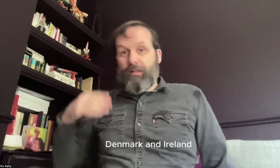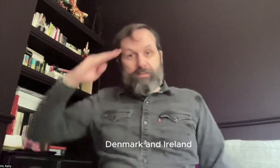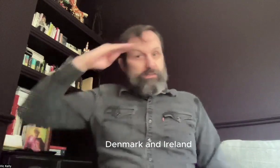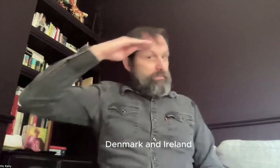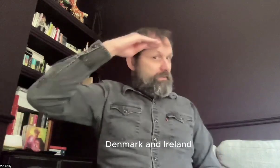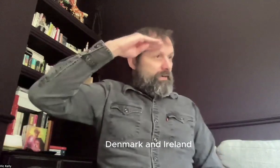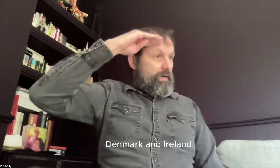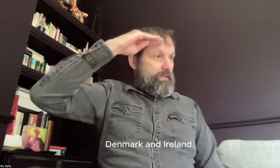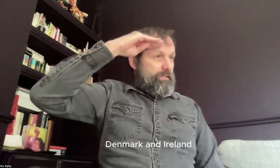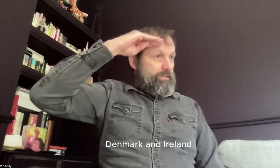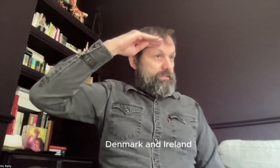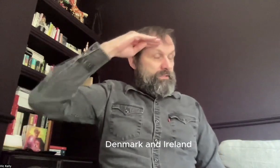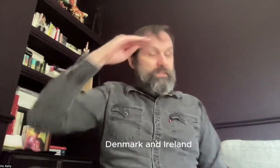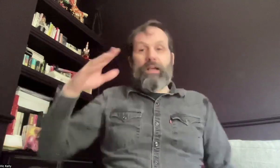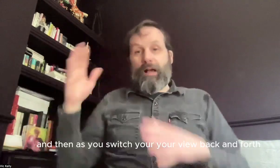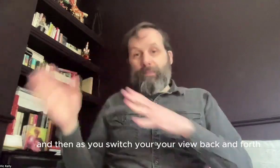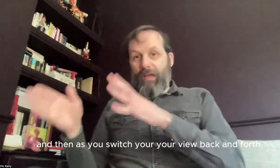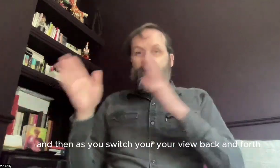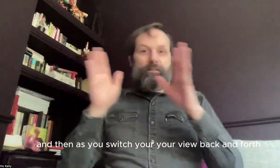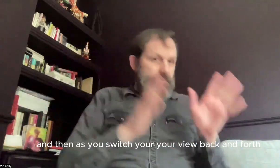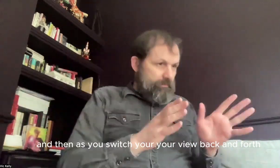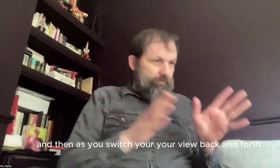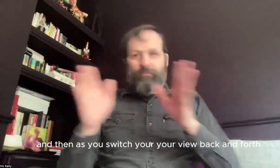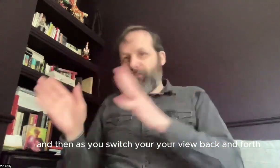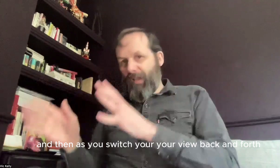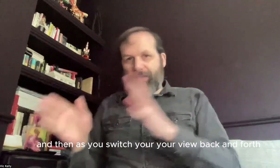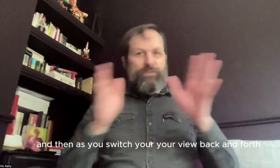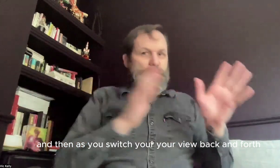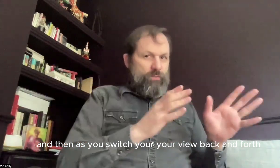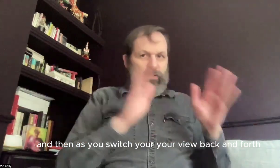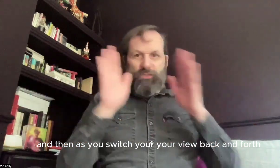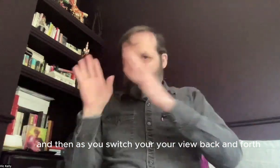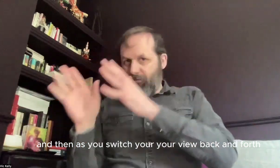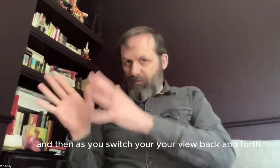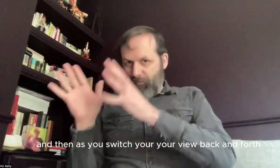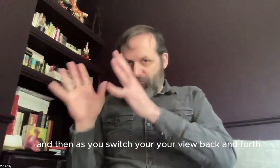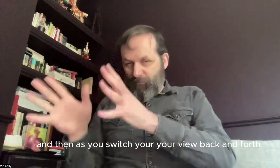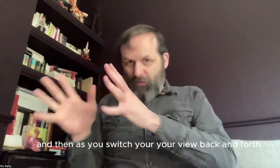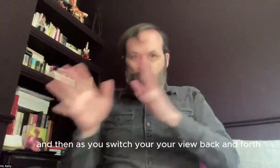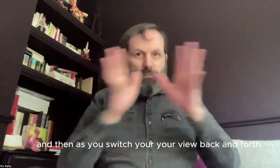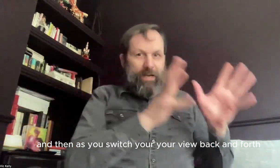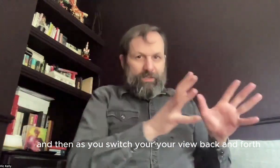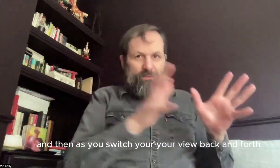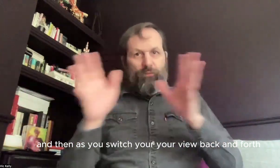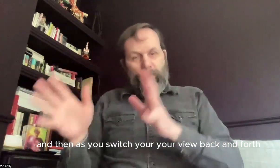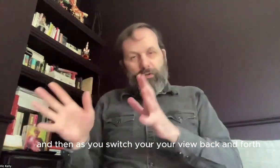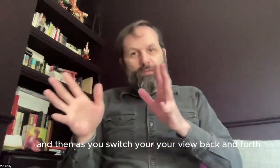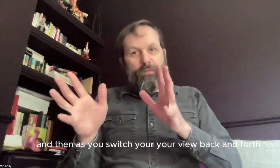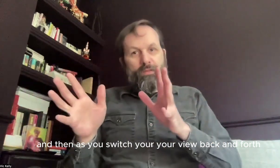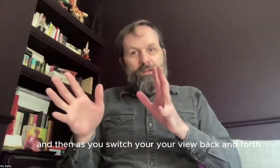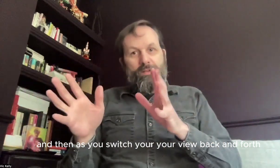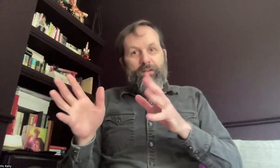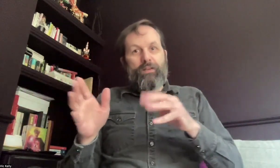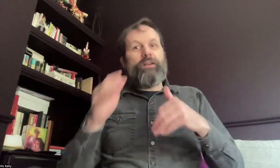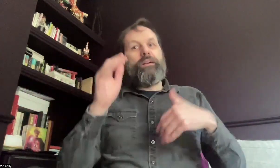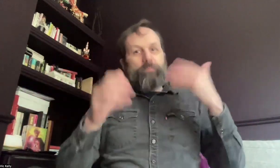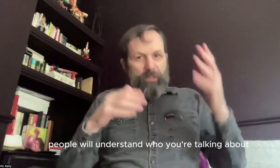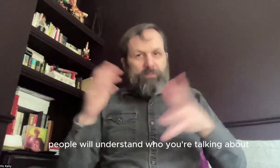and Ireland, and then as you switch your view back and forth, people